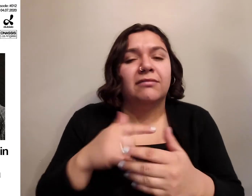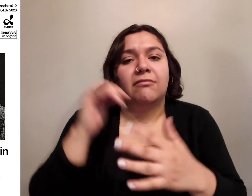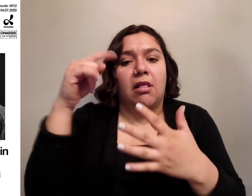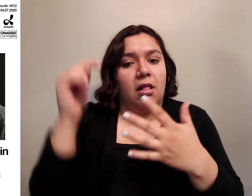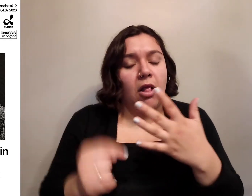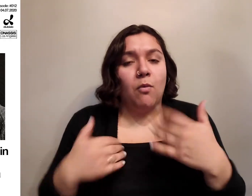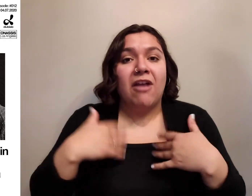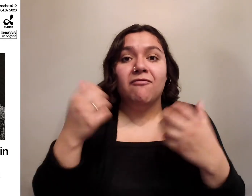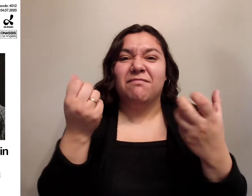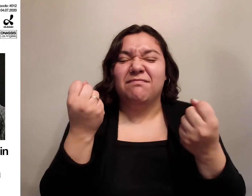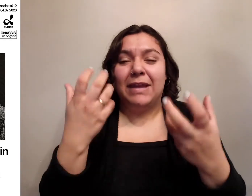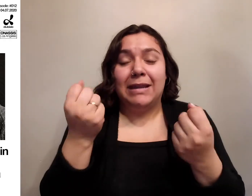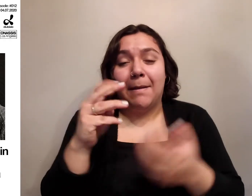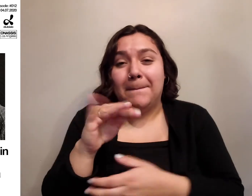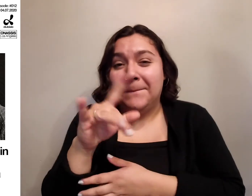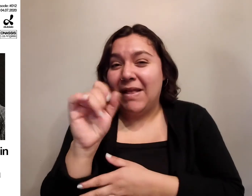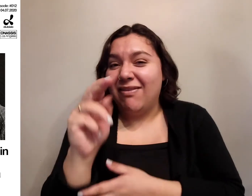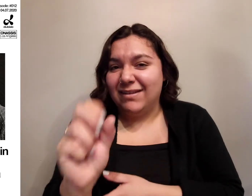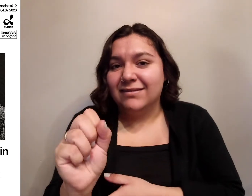have $1 million